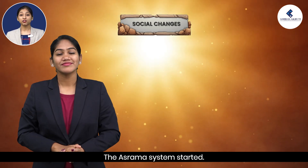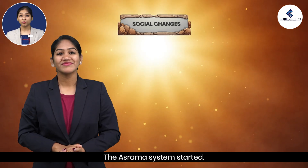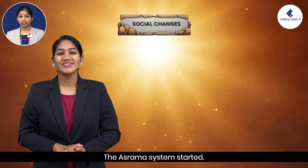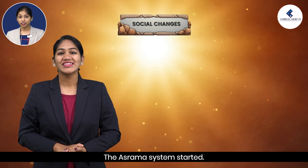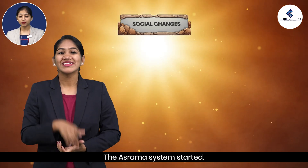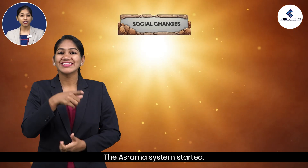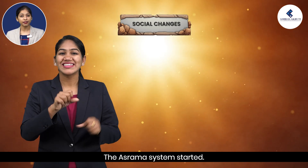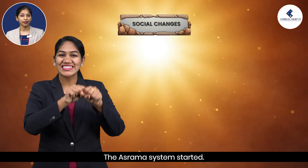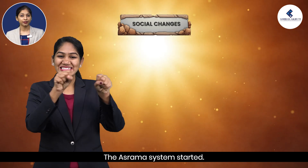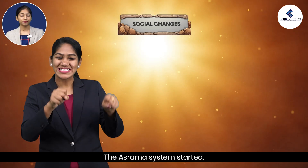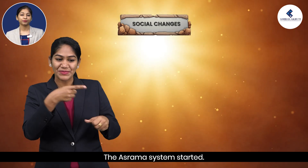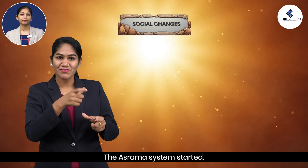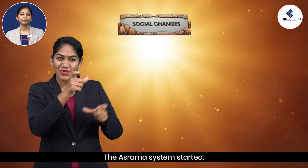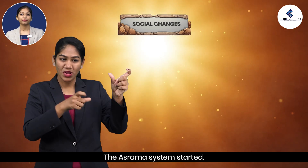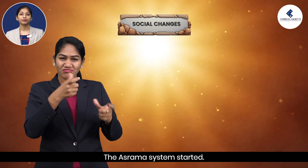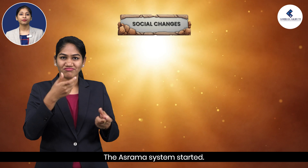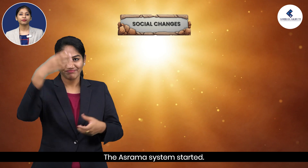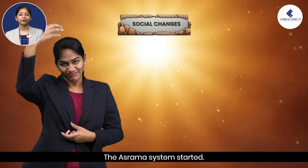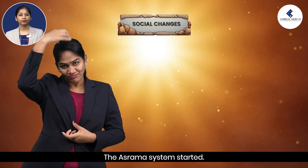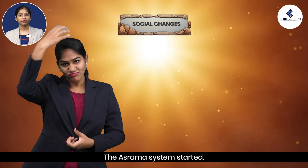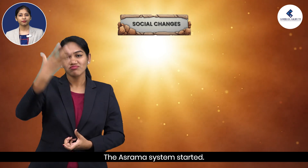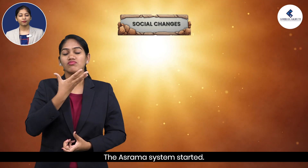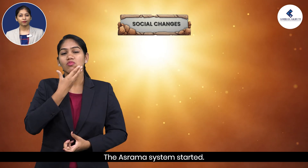The ashrama system started.